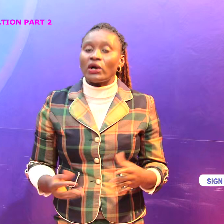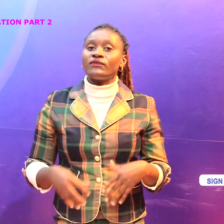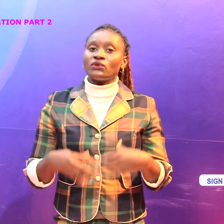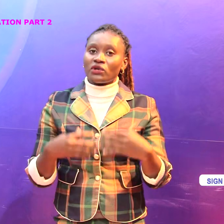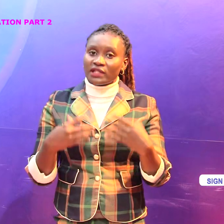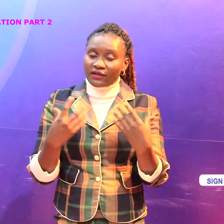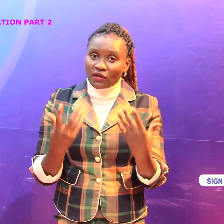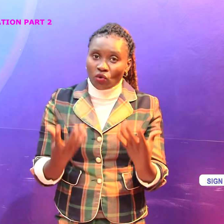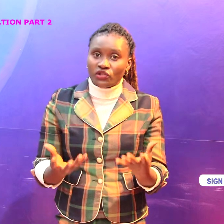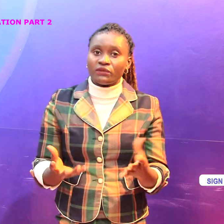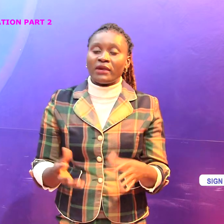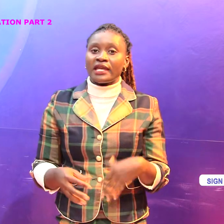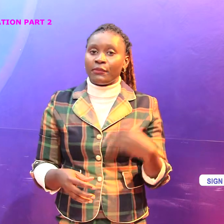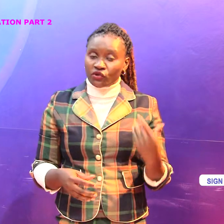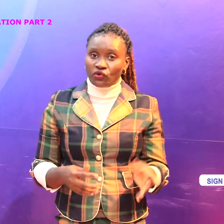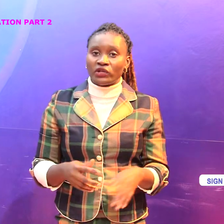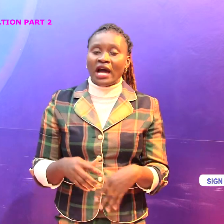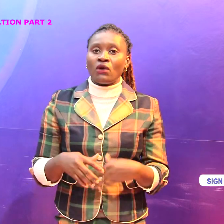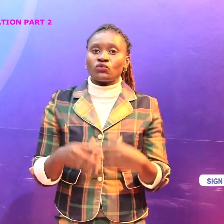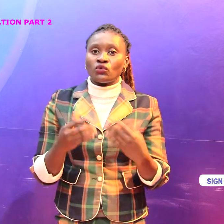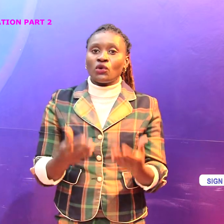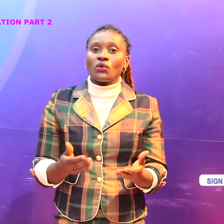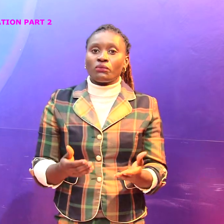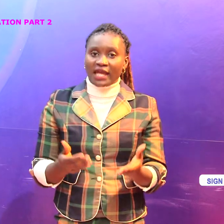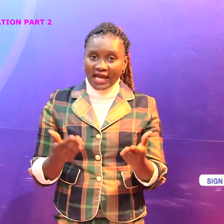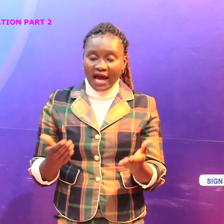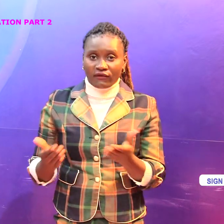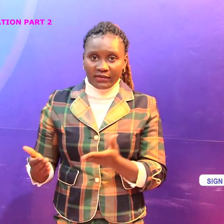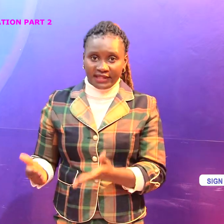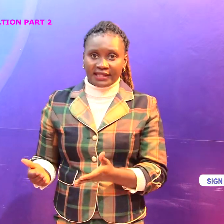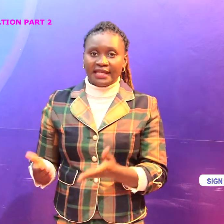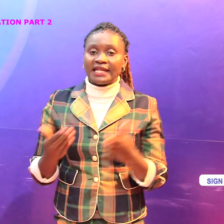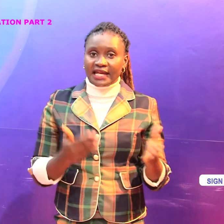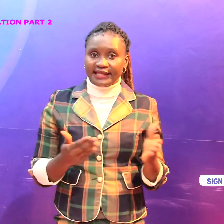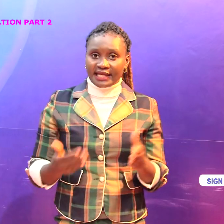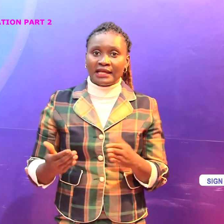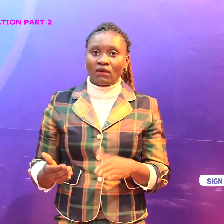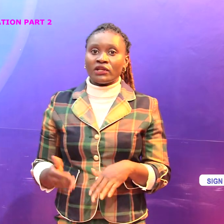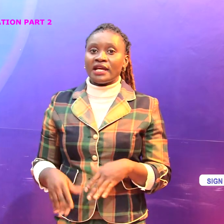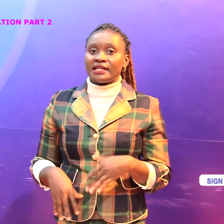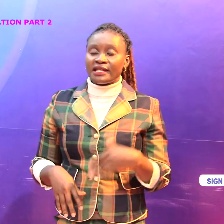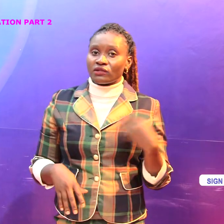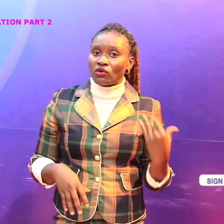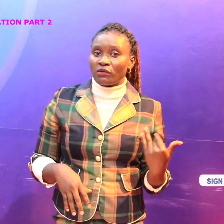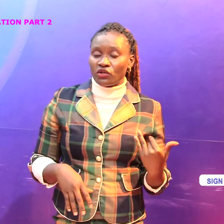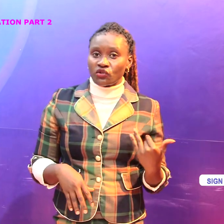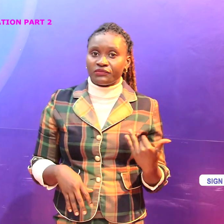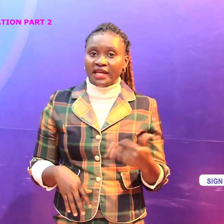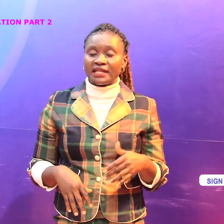have not even watched my episode on how to make alphabets in Kenya Sign Language, just go on my YouTube channel, that